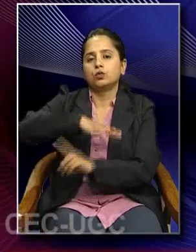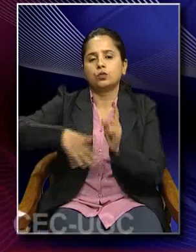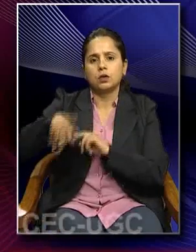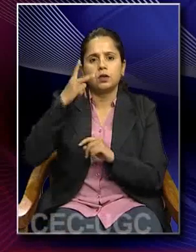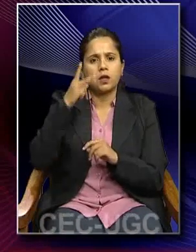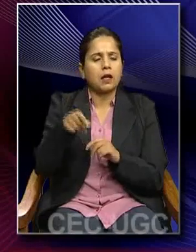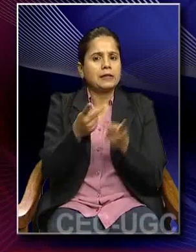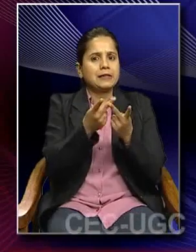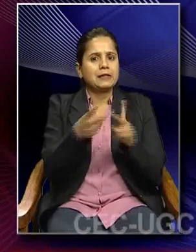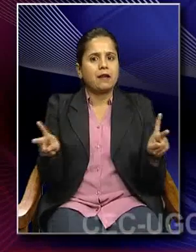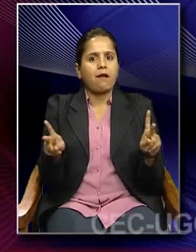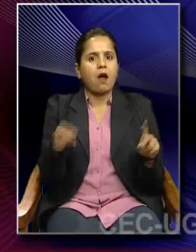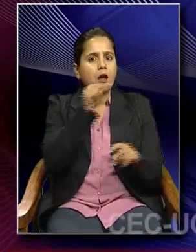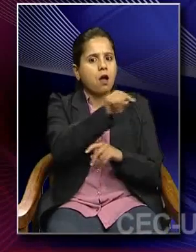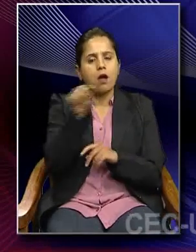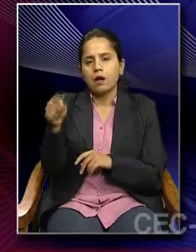radically different from each other,